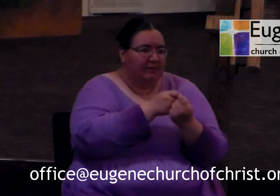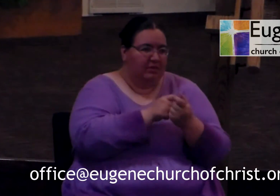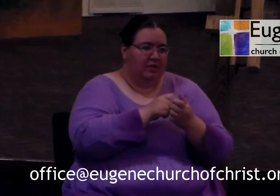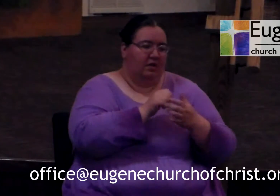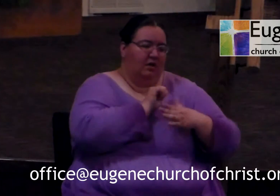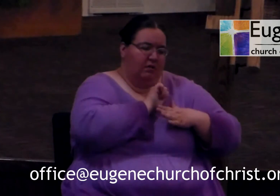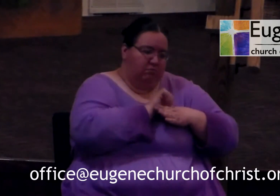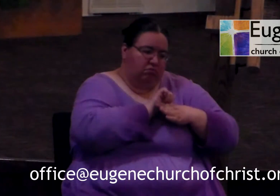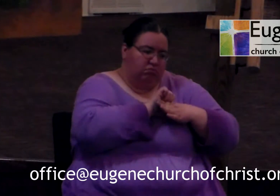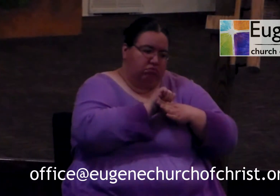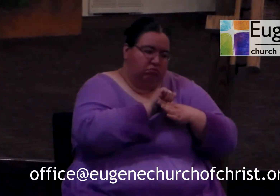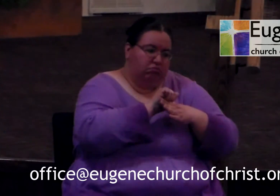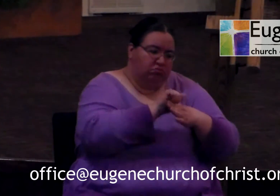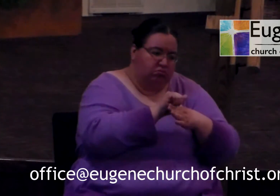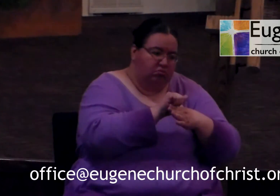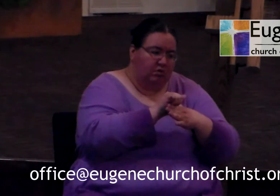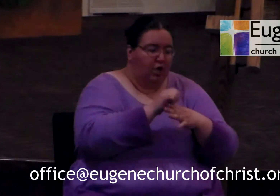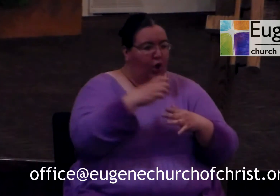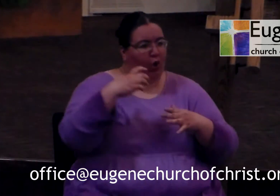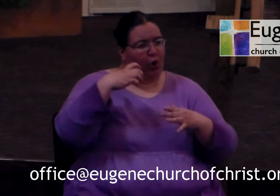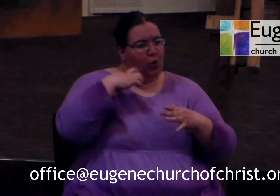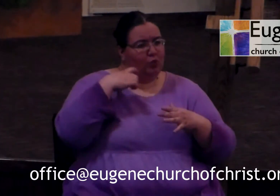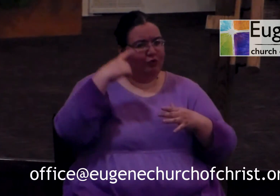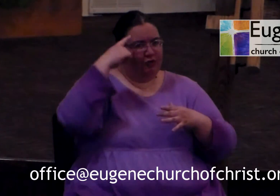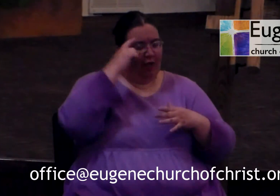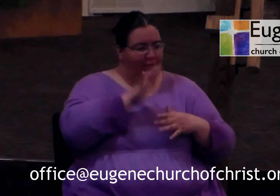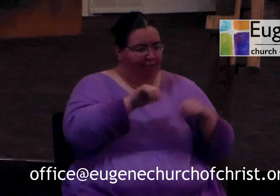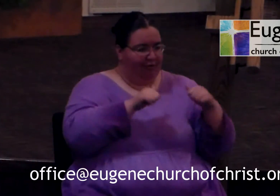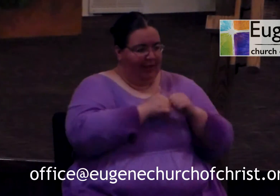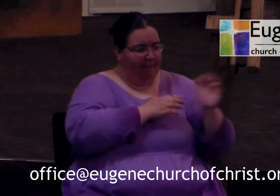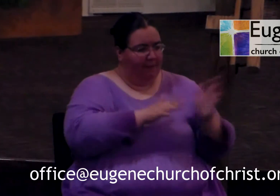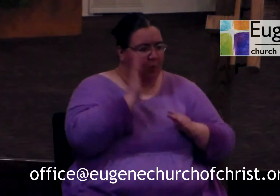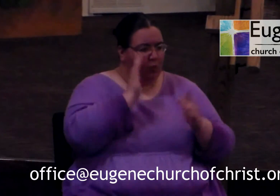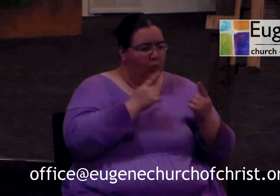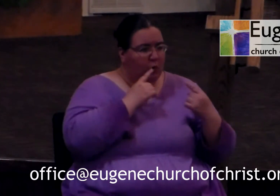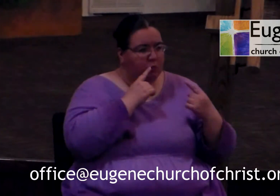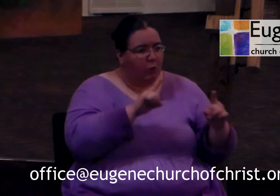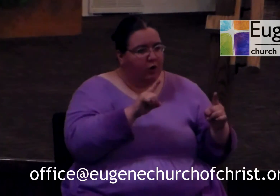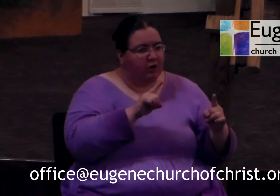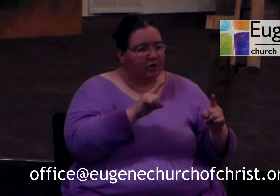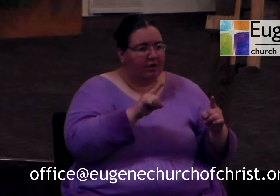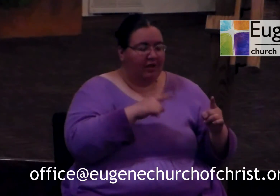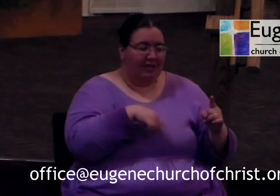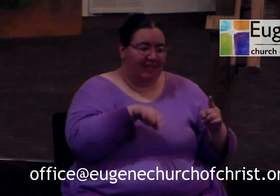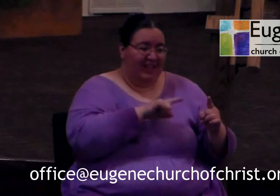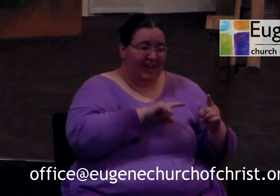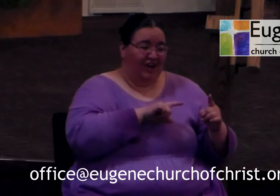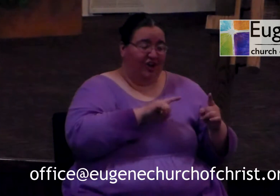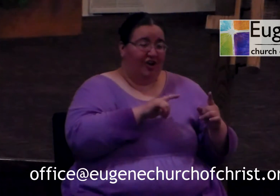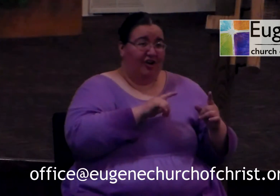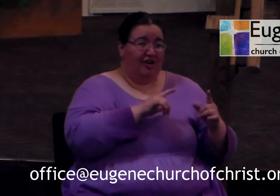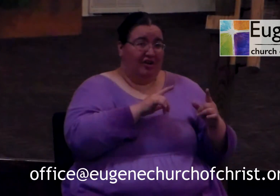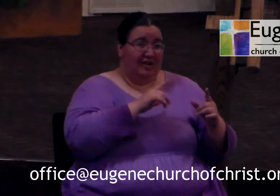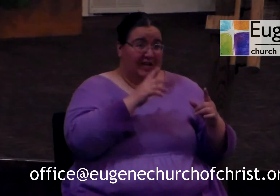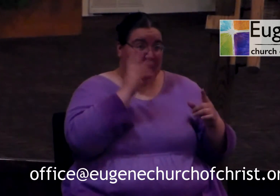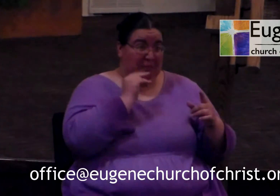was going to work, and they are reliving moments of that thing, and they have to decide when they go back out on the practice